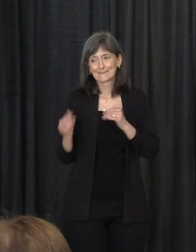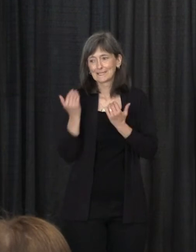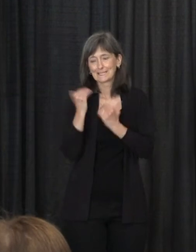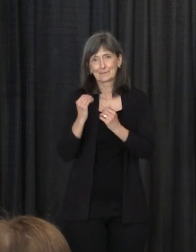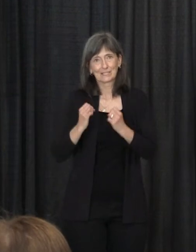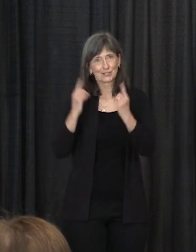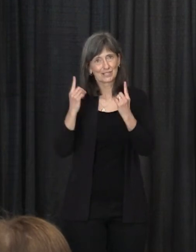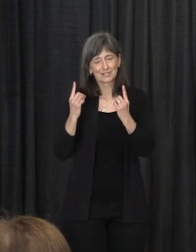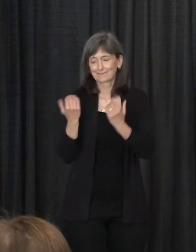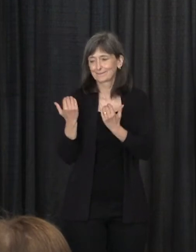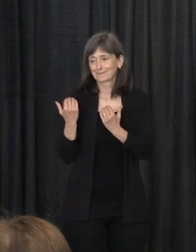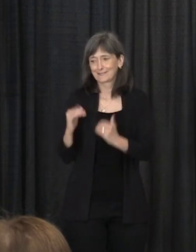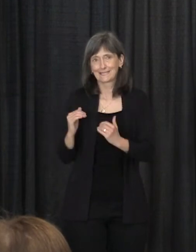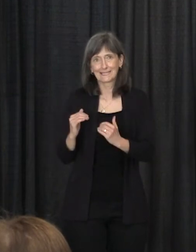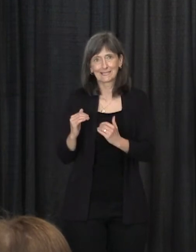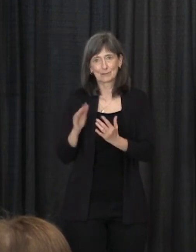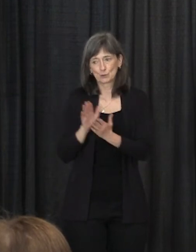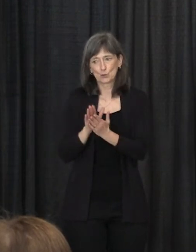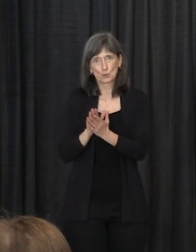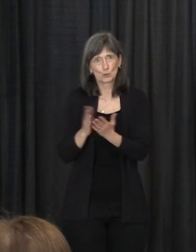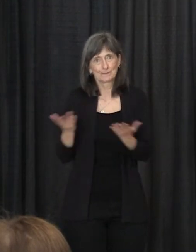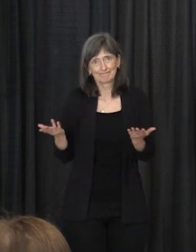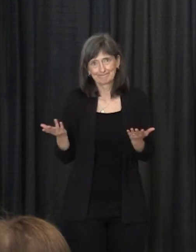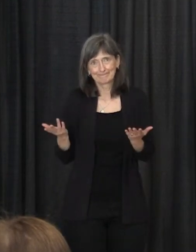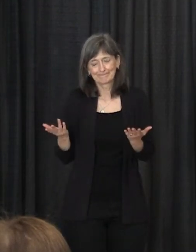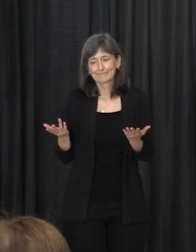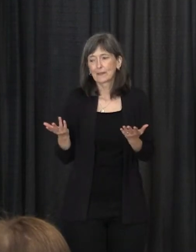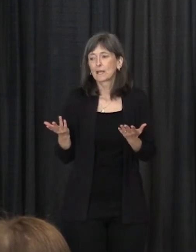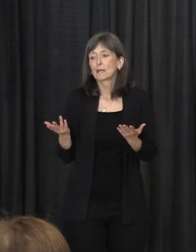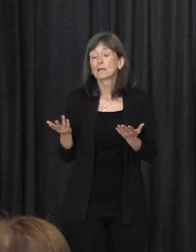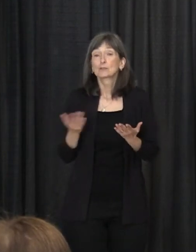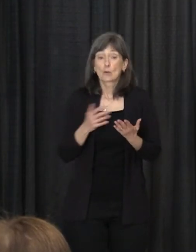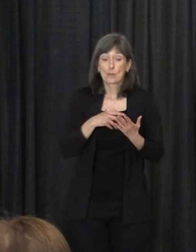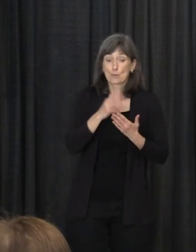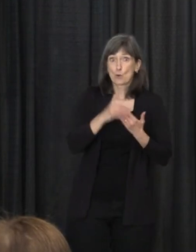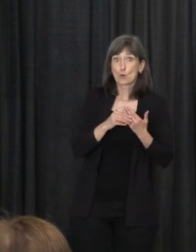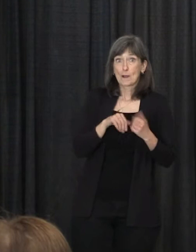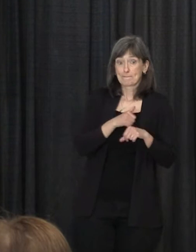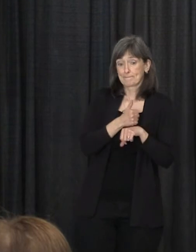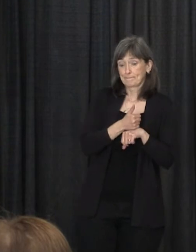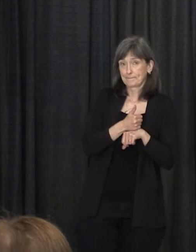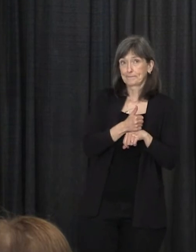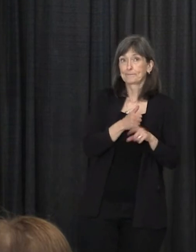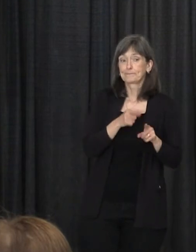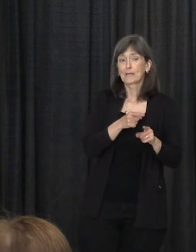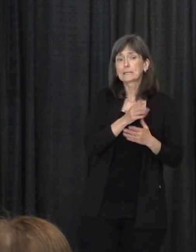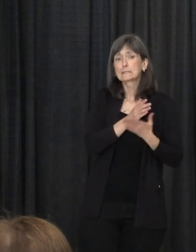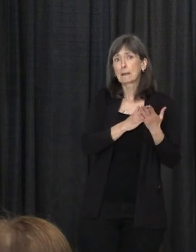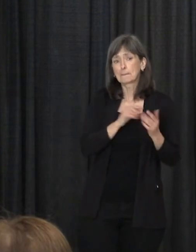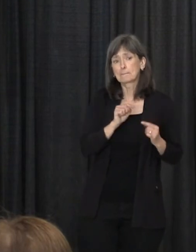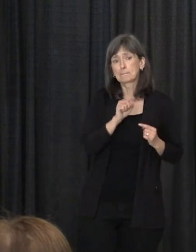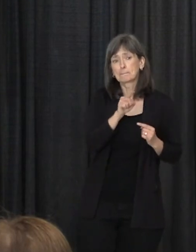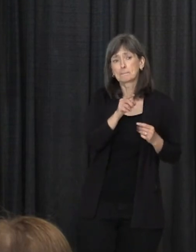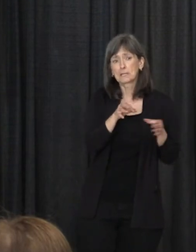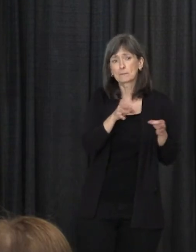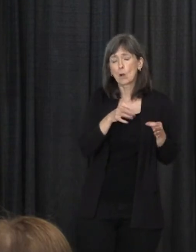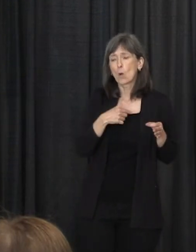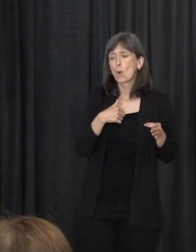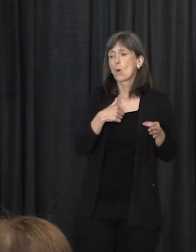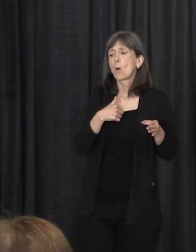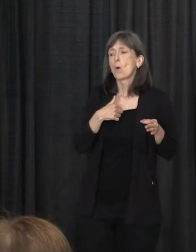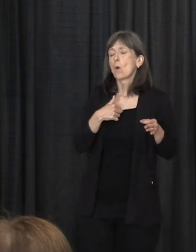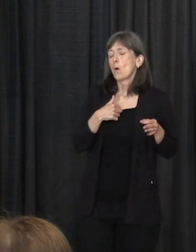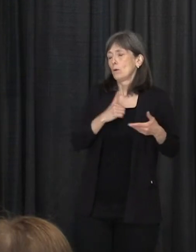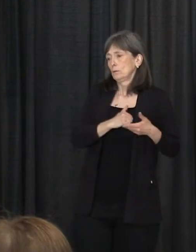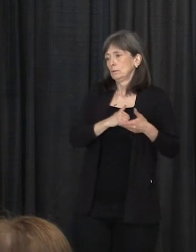system. The program has been described to me by some as a lifeline